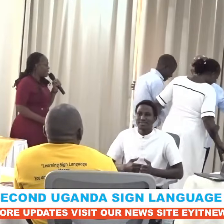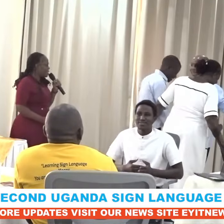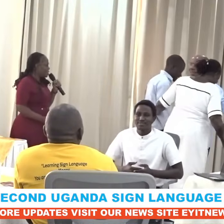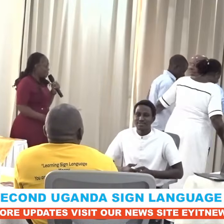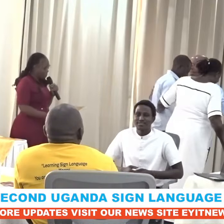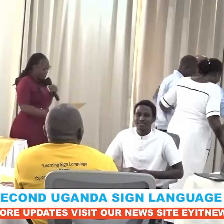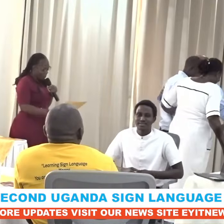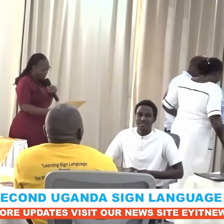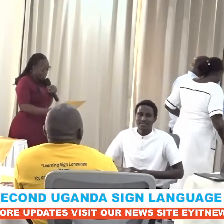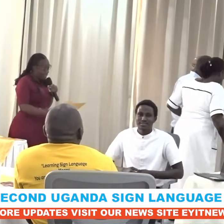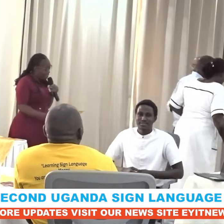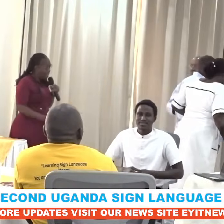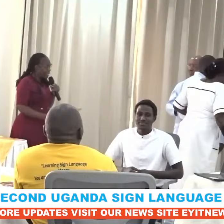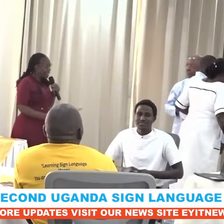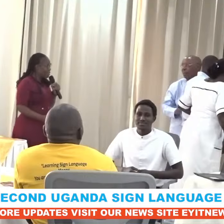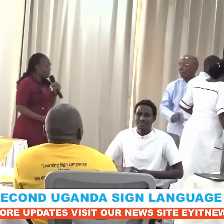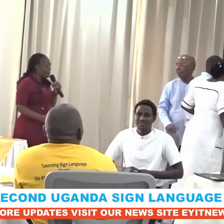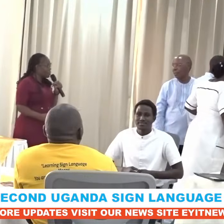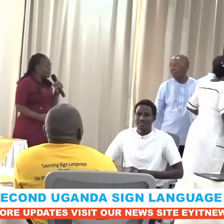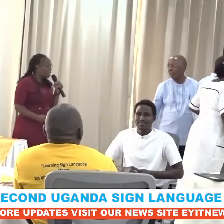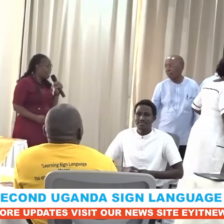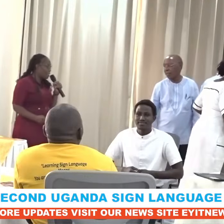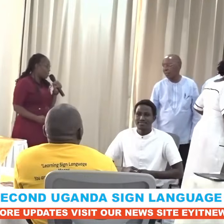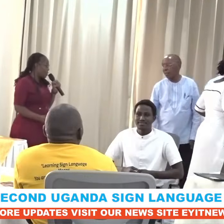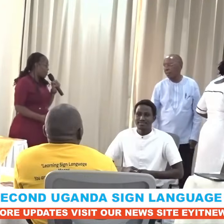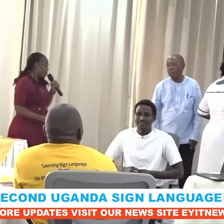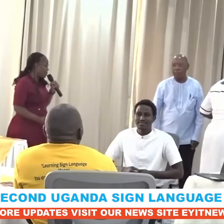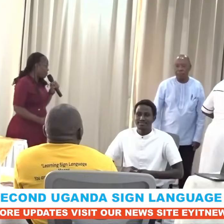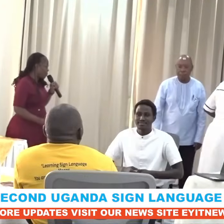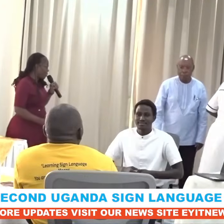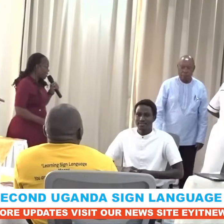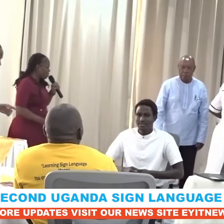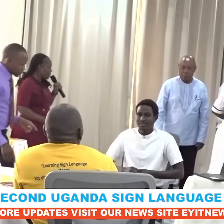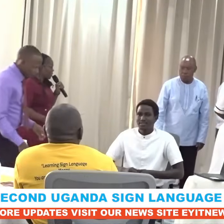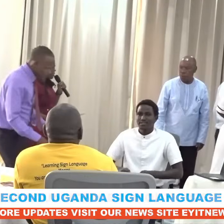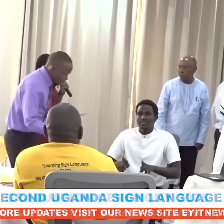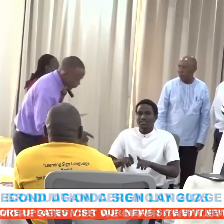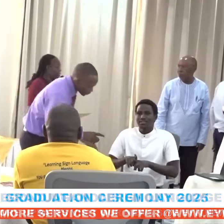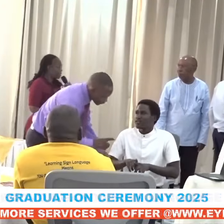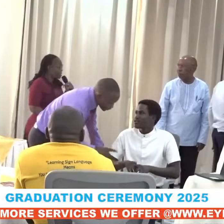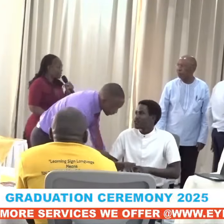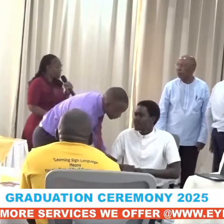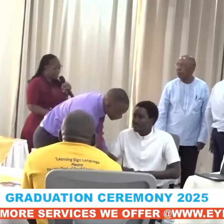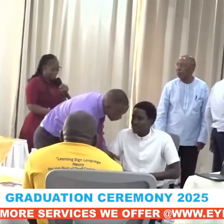that even the academic registrar cares about them during admission.